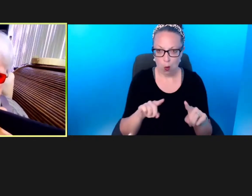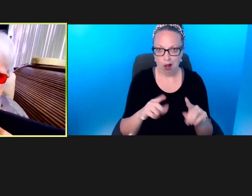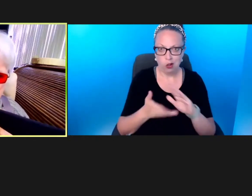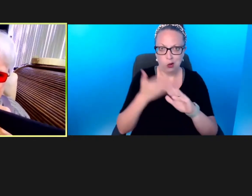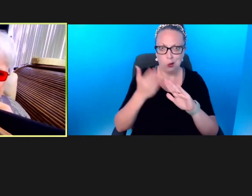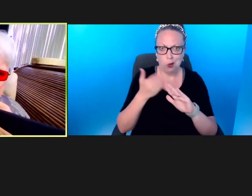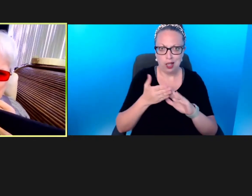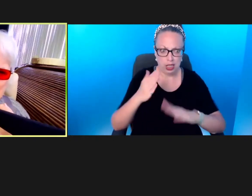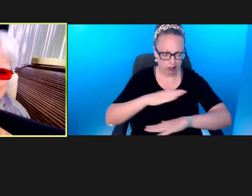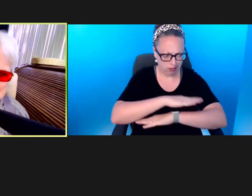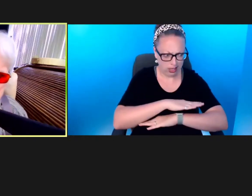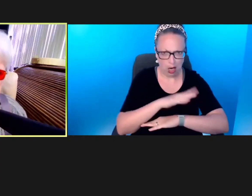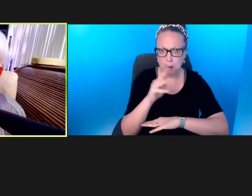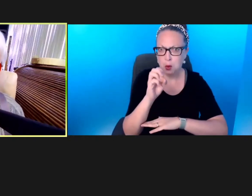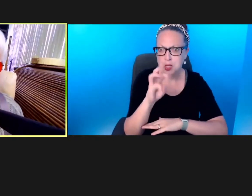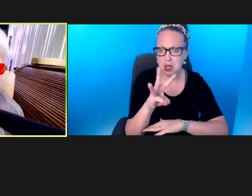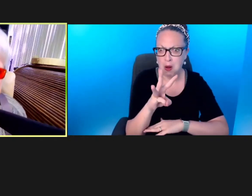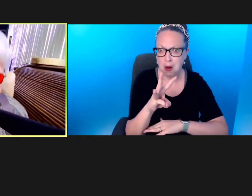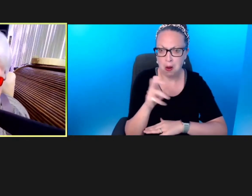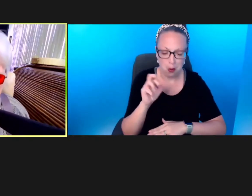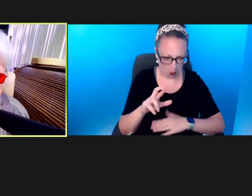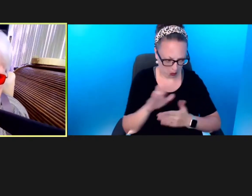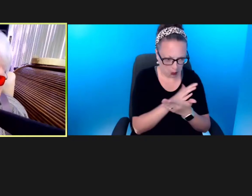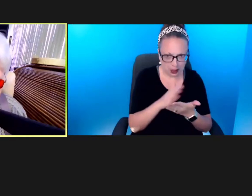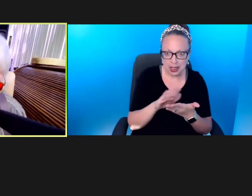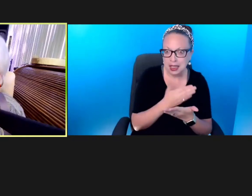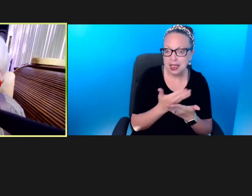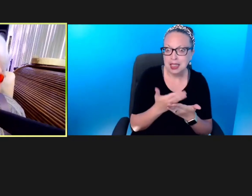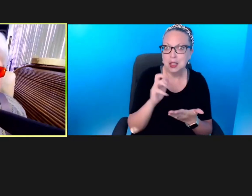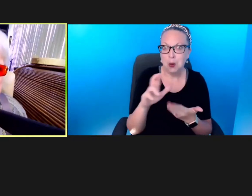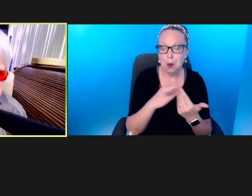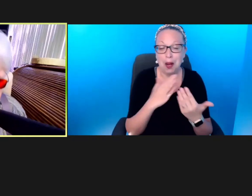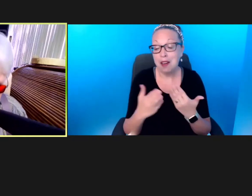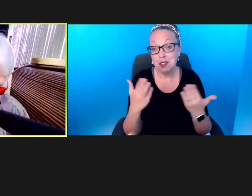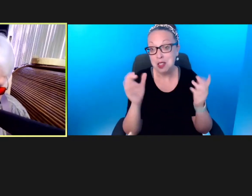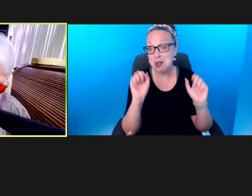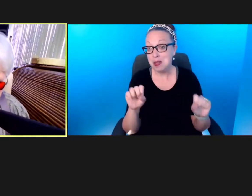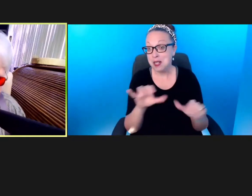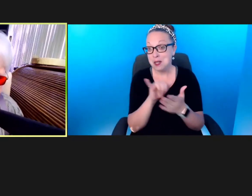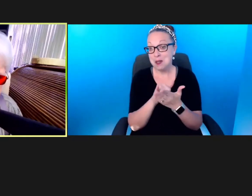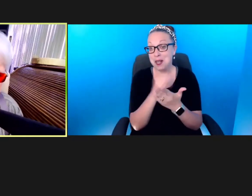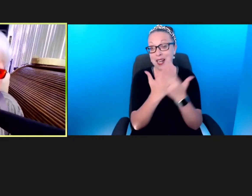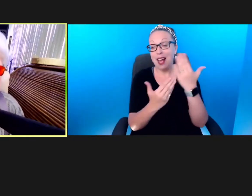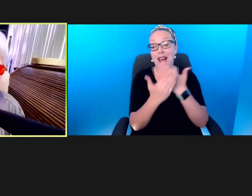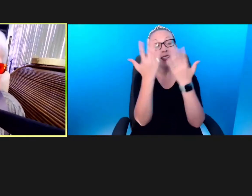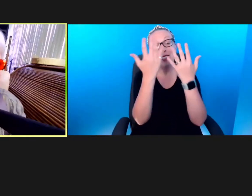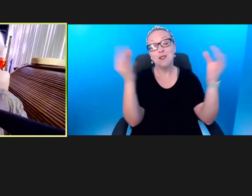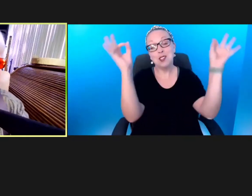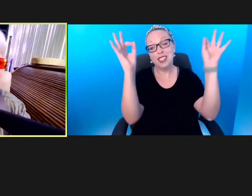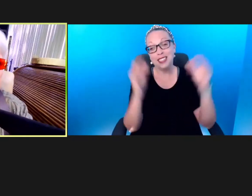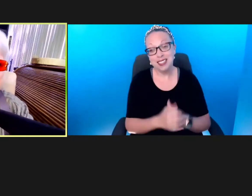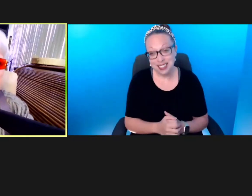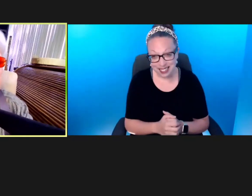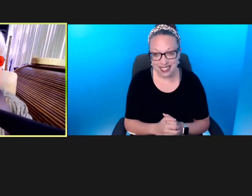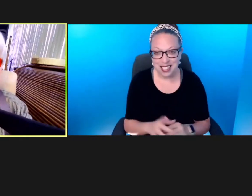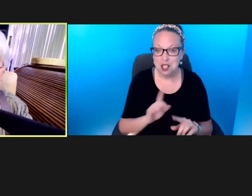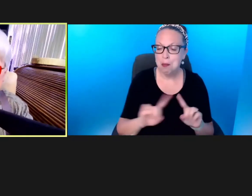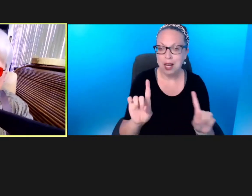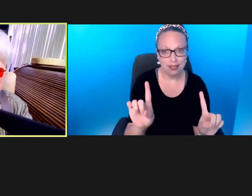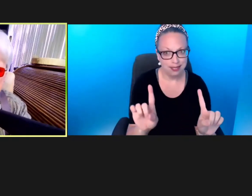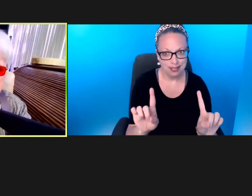or making your souffle, you can do it hands-free. However, do